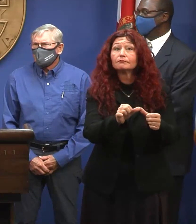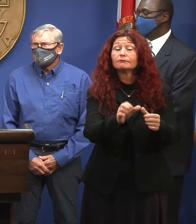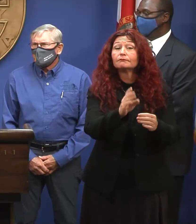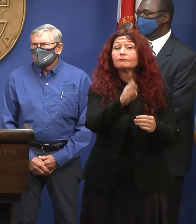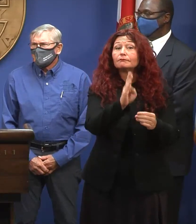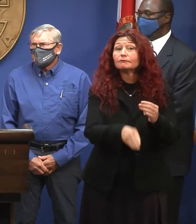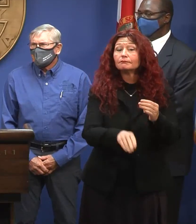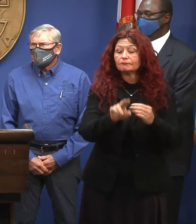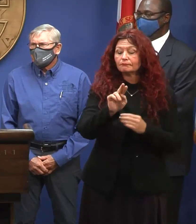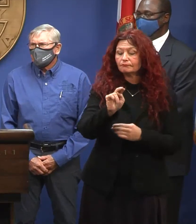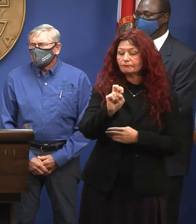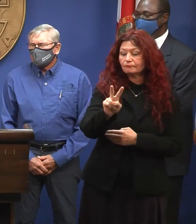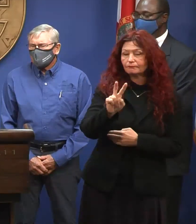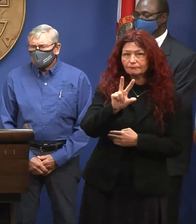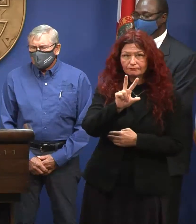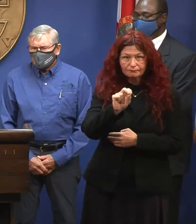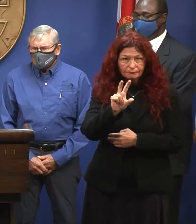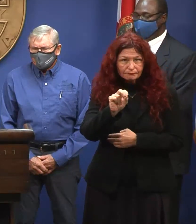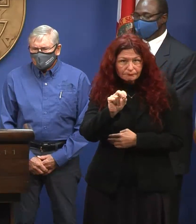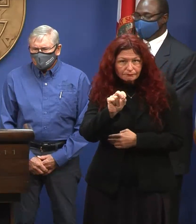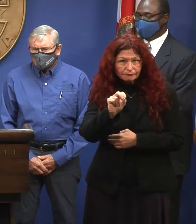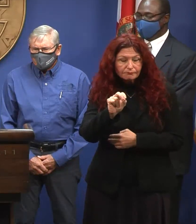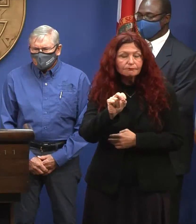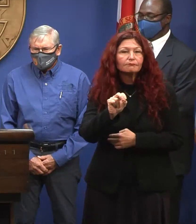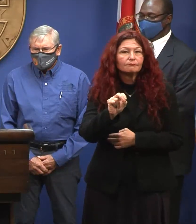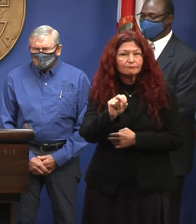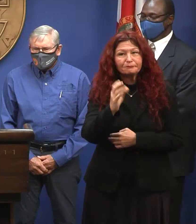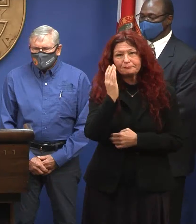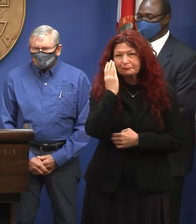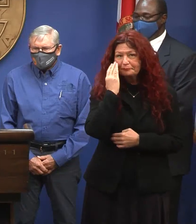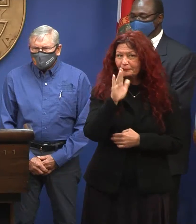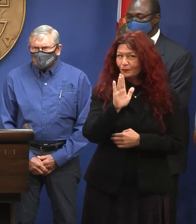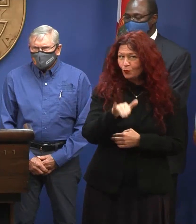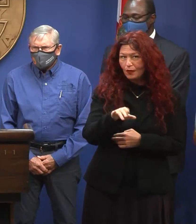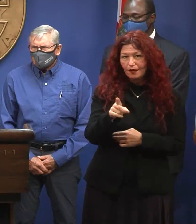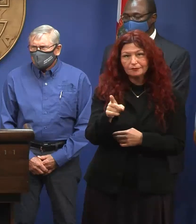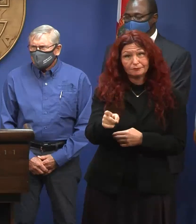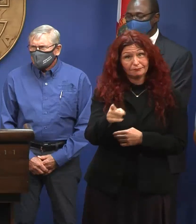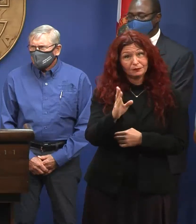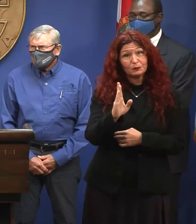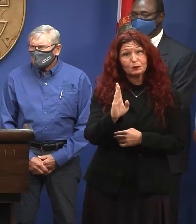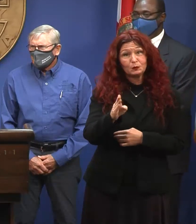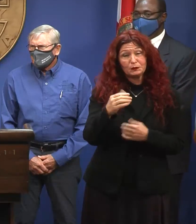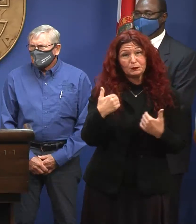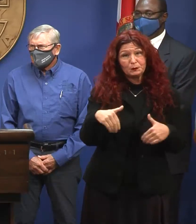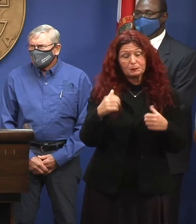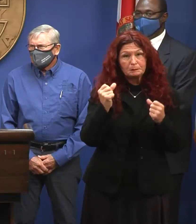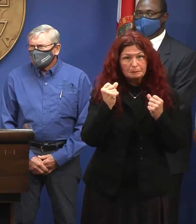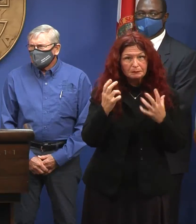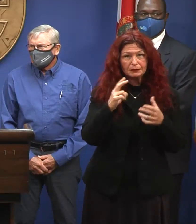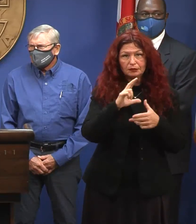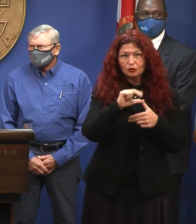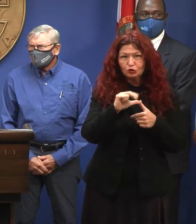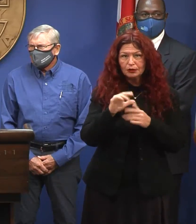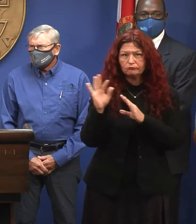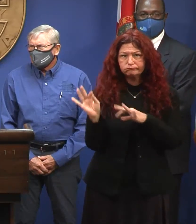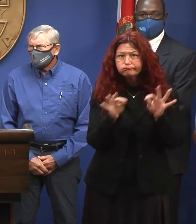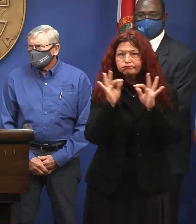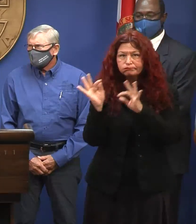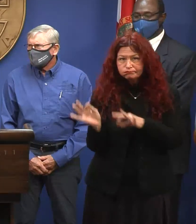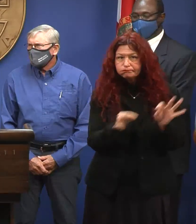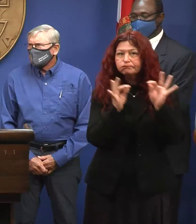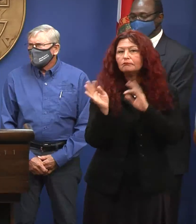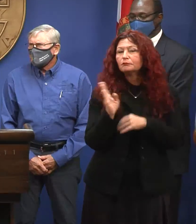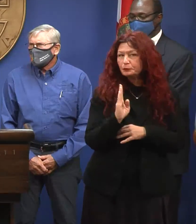30th. And as is becoming the norm, we can expect a very active season. There's going to